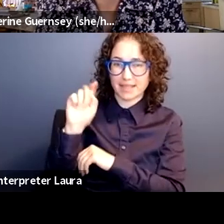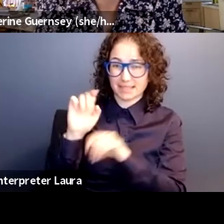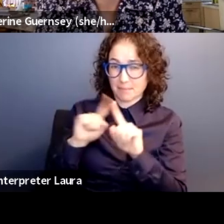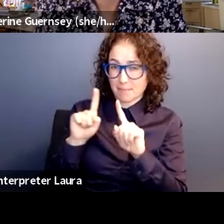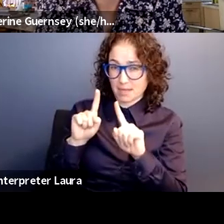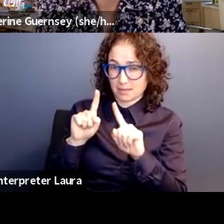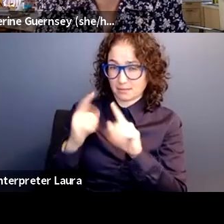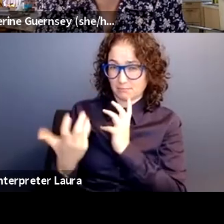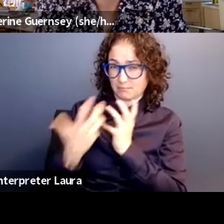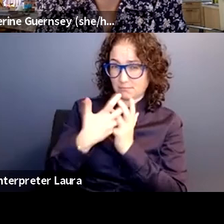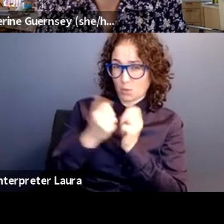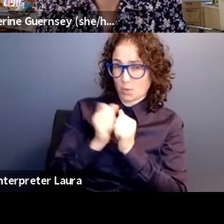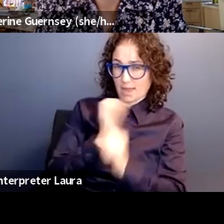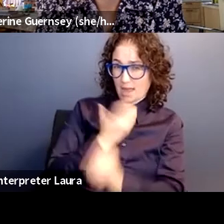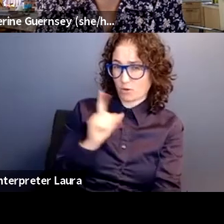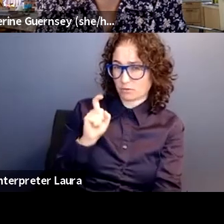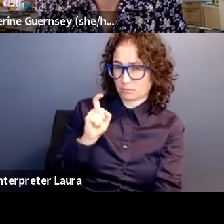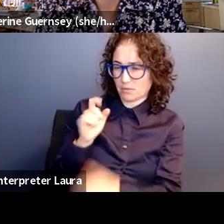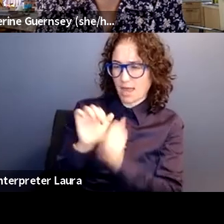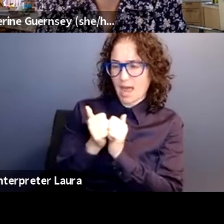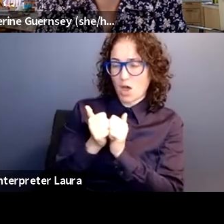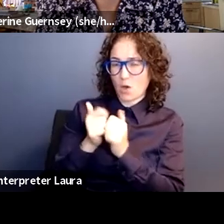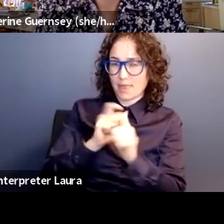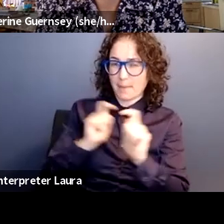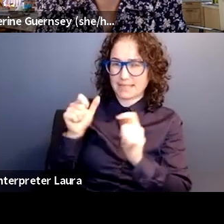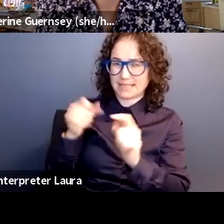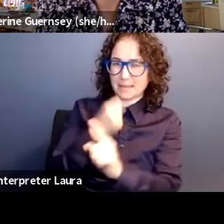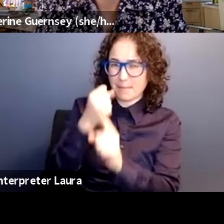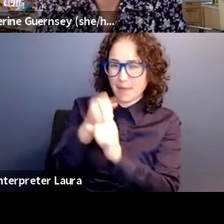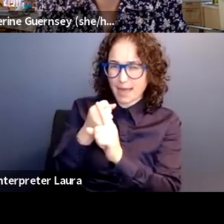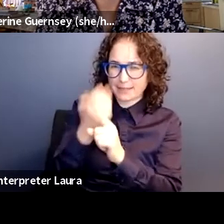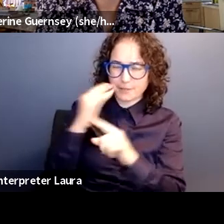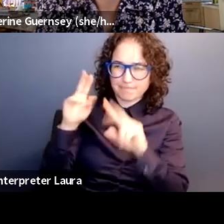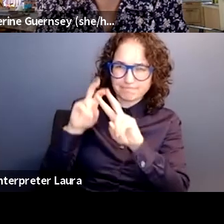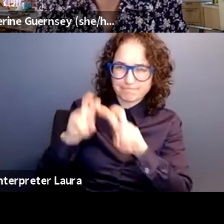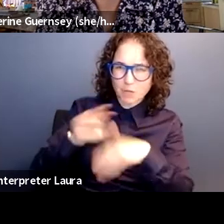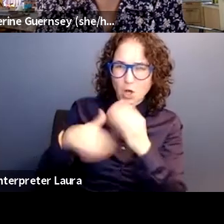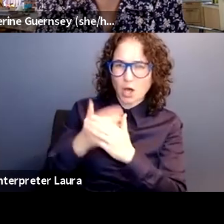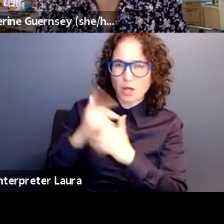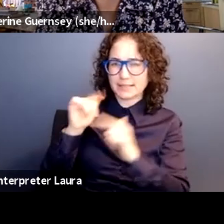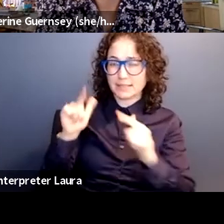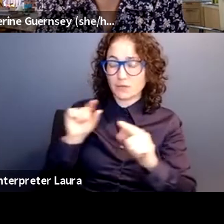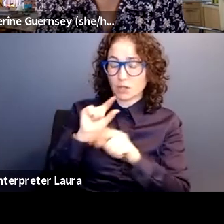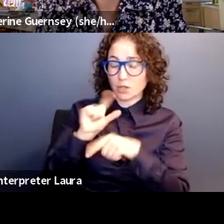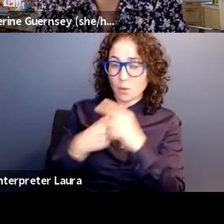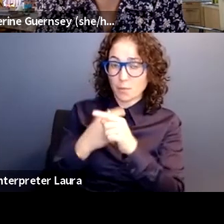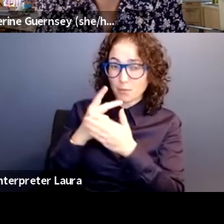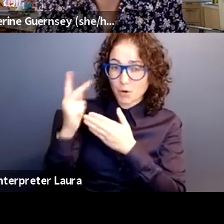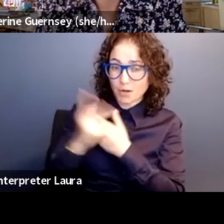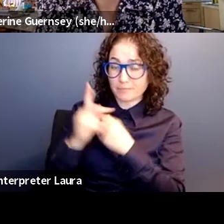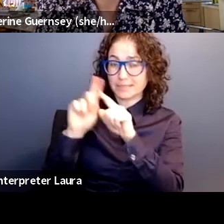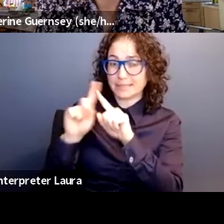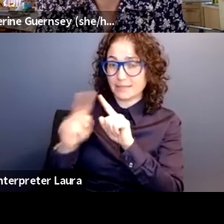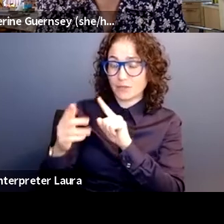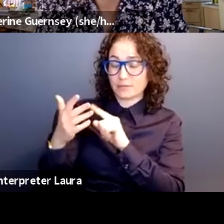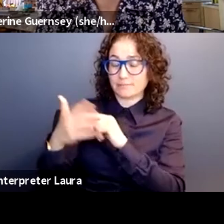work with our model? How do we make the biggest impact by looking at all the different global programs that we have in the different country contexts,